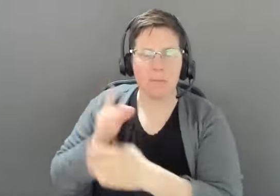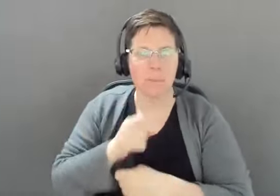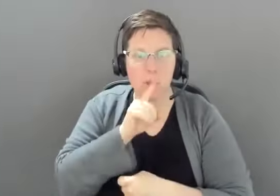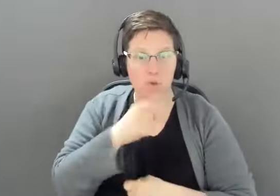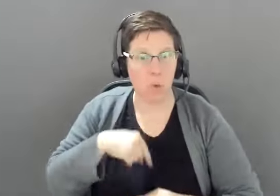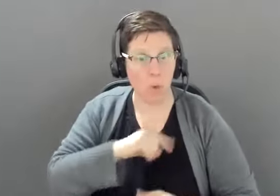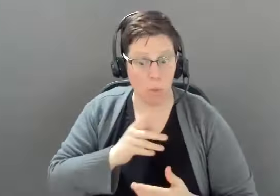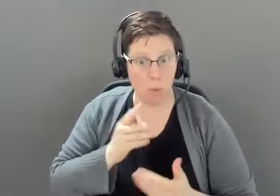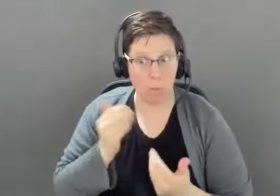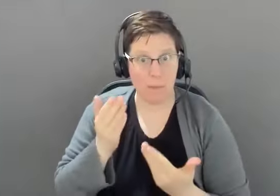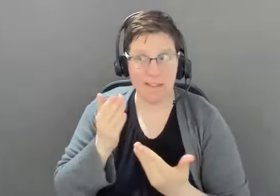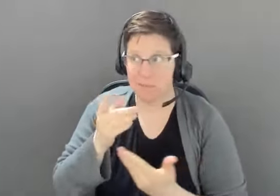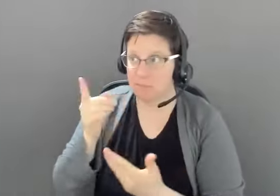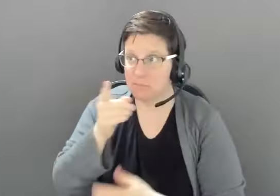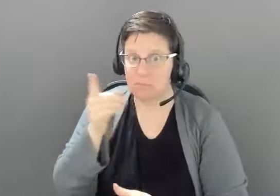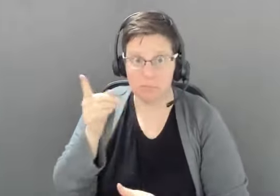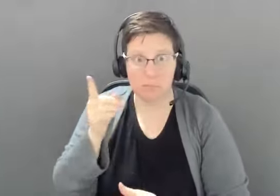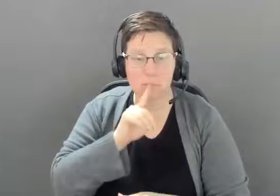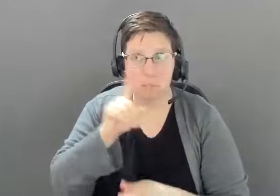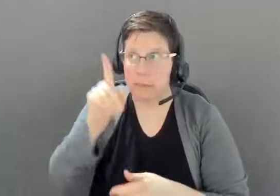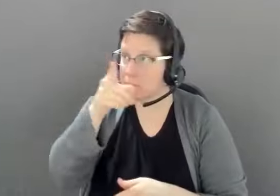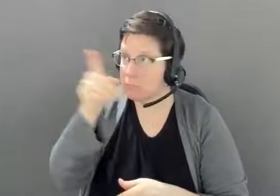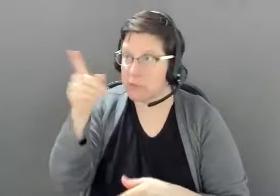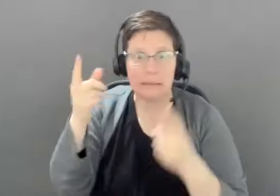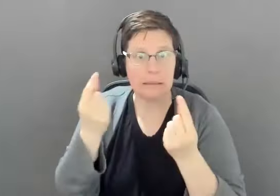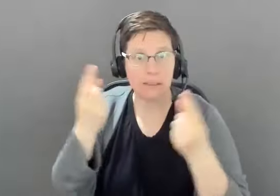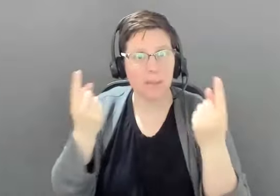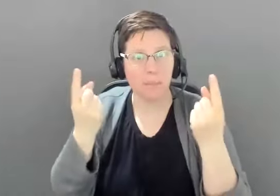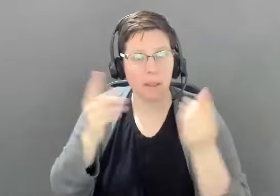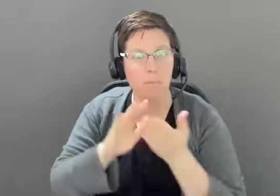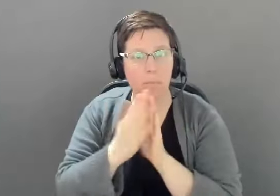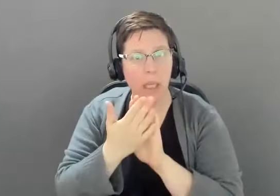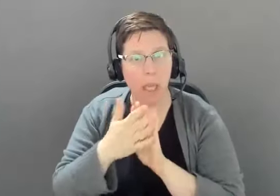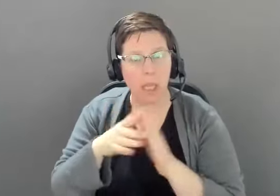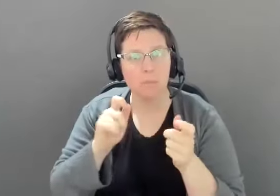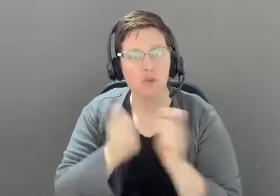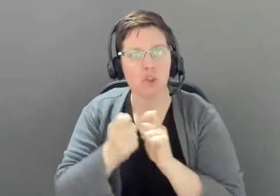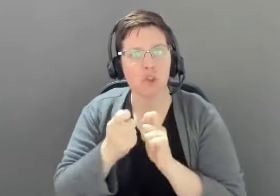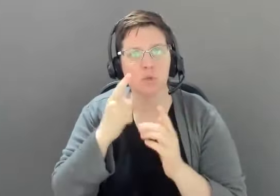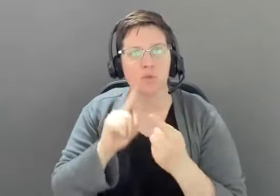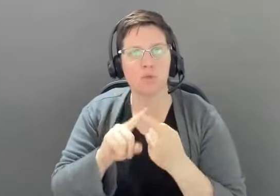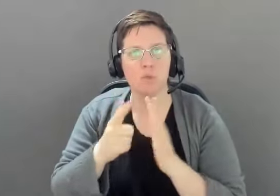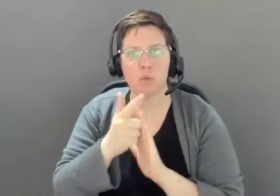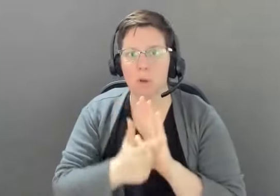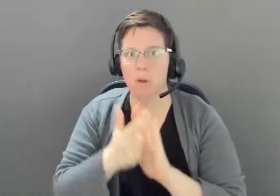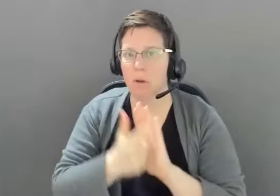recommendations eventually turned into amendments to the law. So one of the